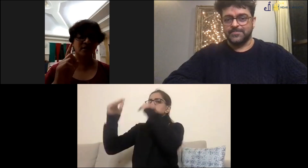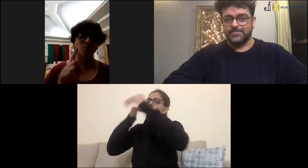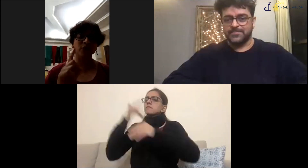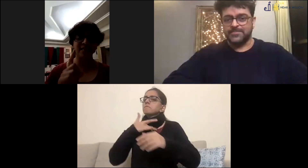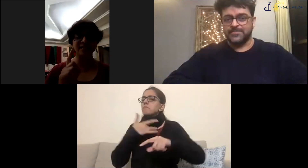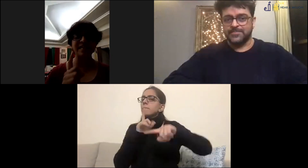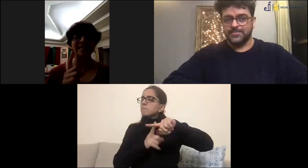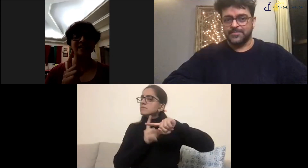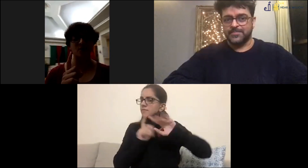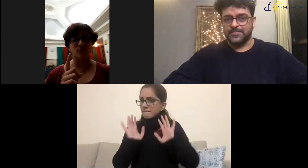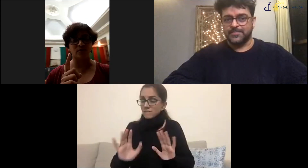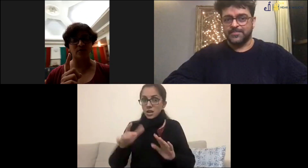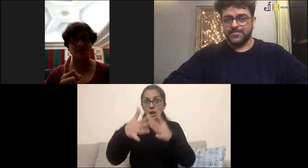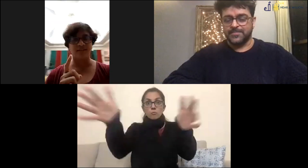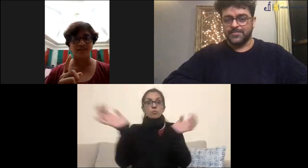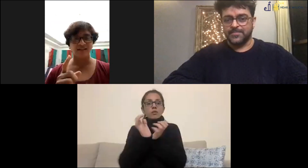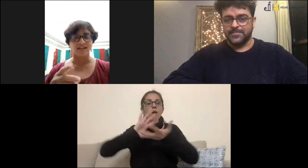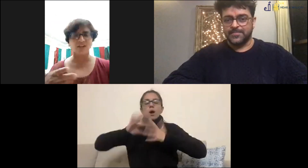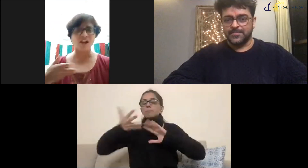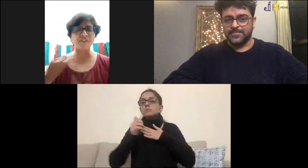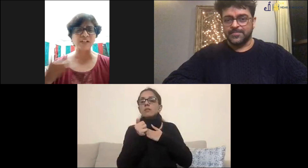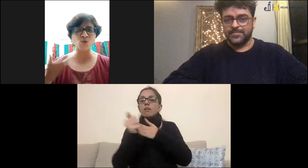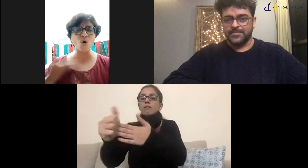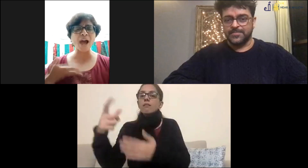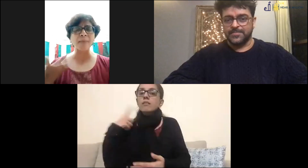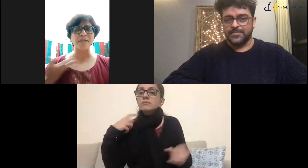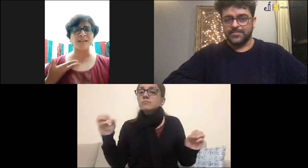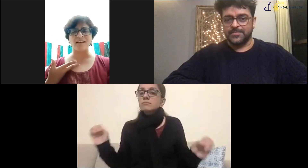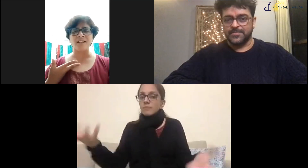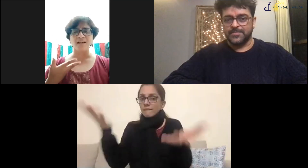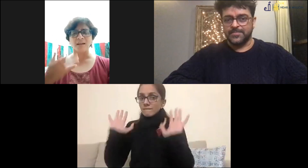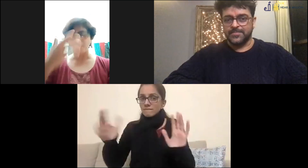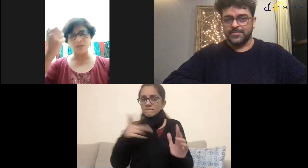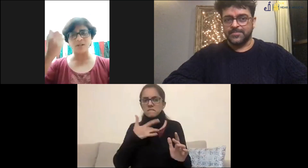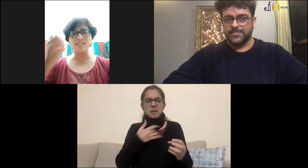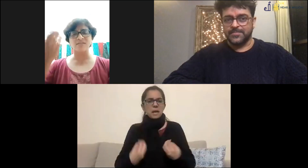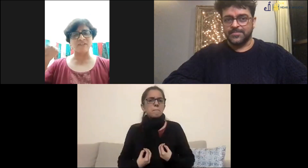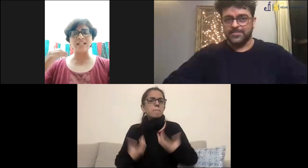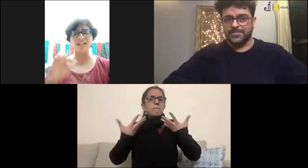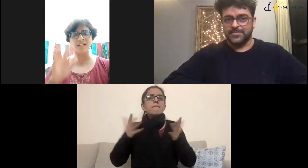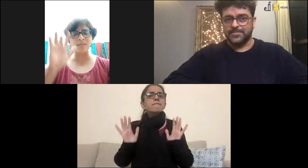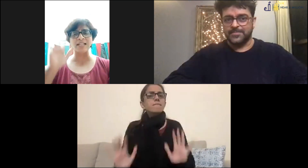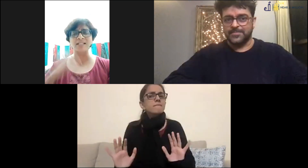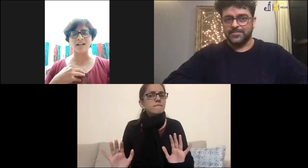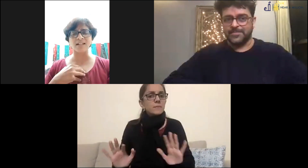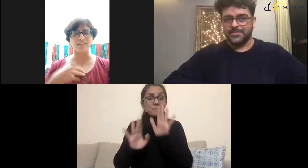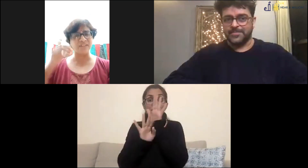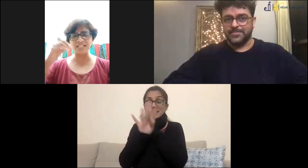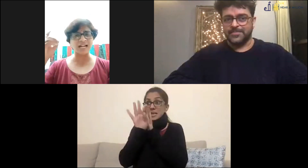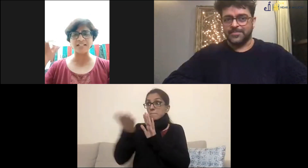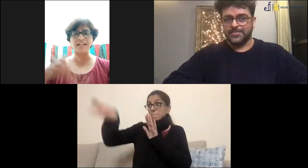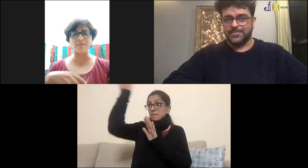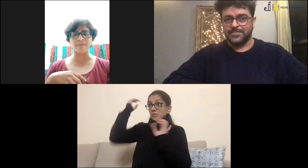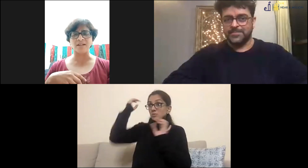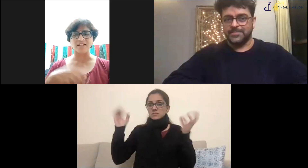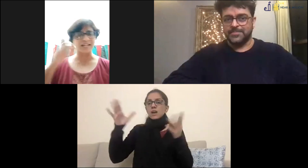the community is leading it now. I feel so happy because when Here a Million started, we just